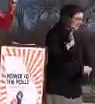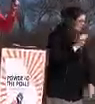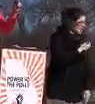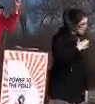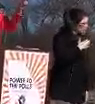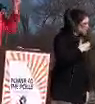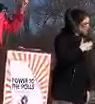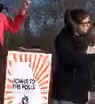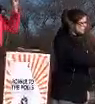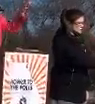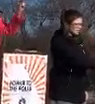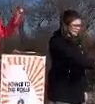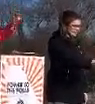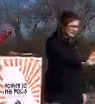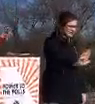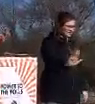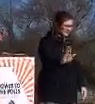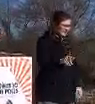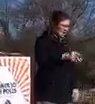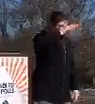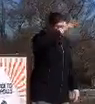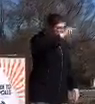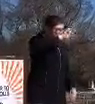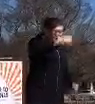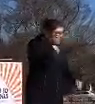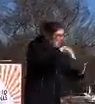with him, it is with you.